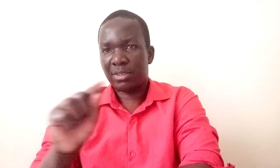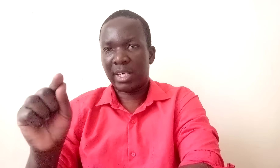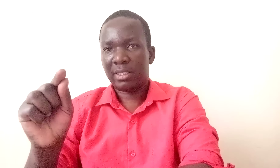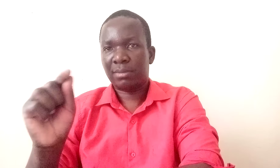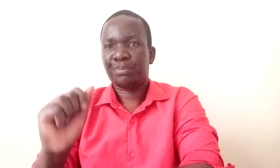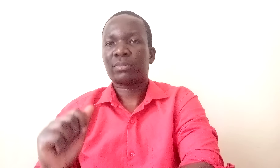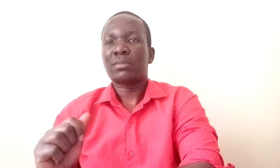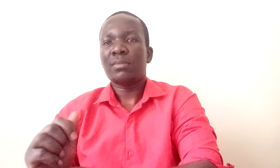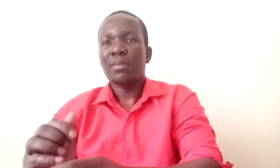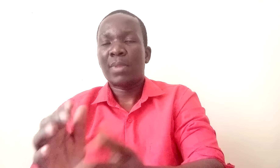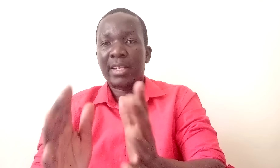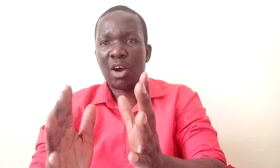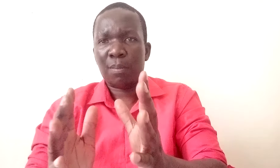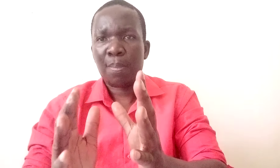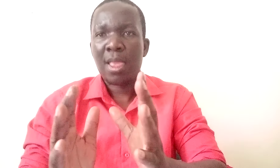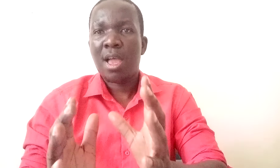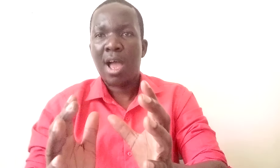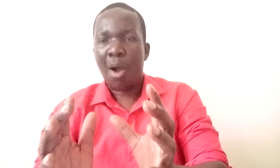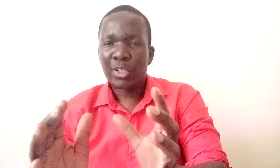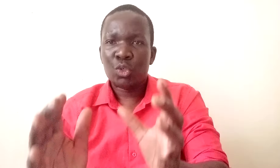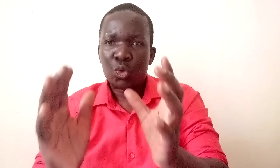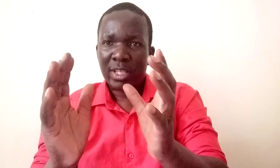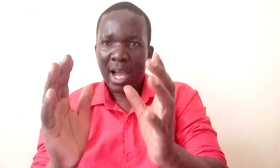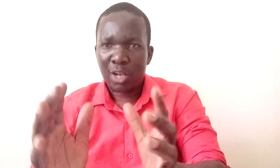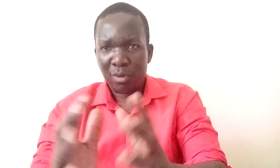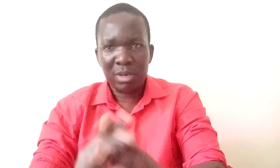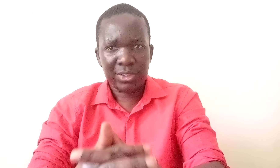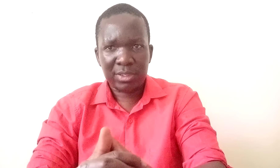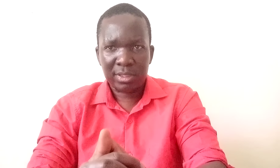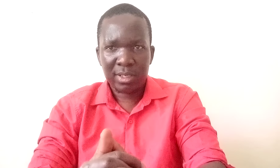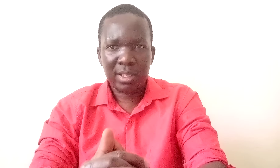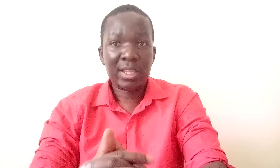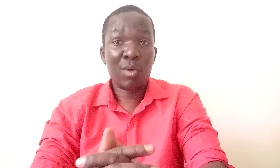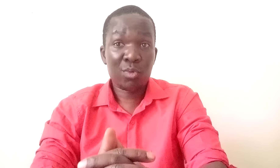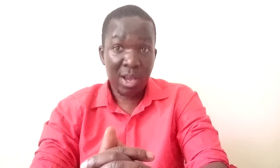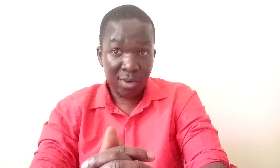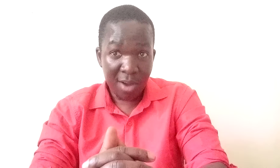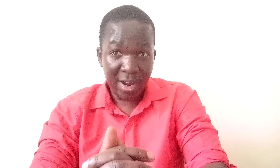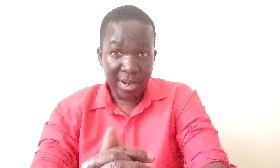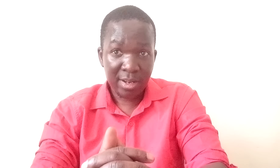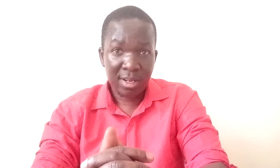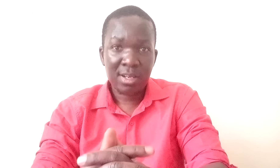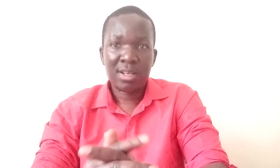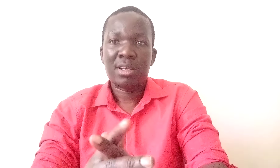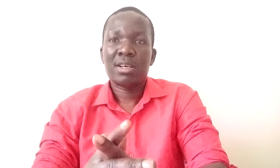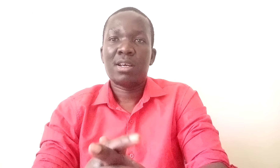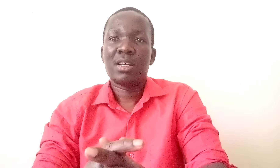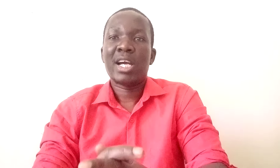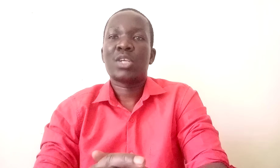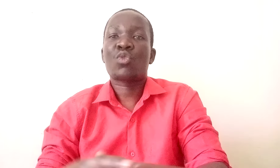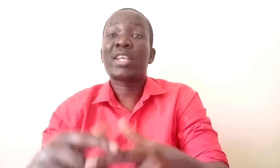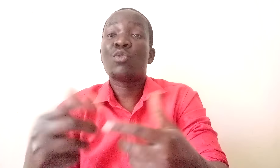Z. Now, I want you to use the alphabets, the one we have covered, to write your